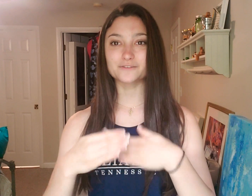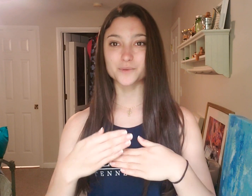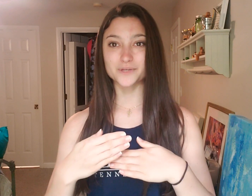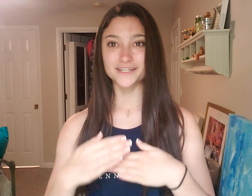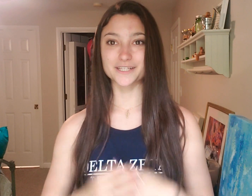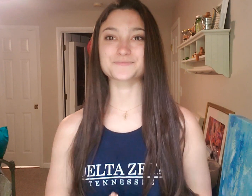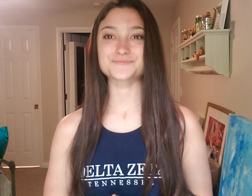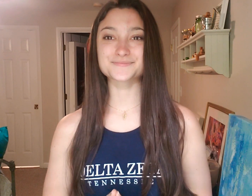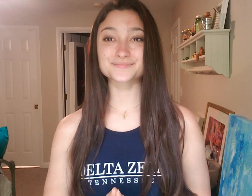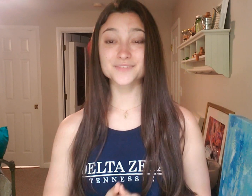from the beginning.